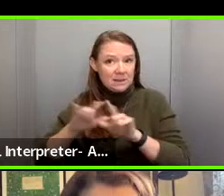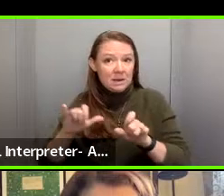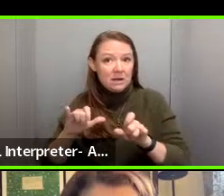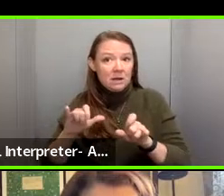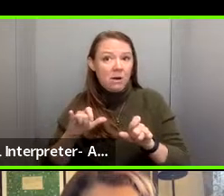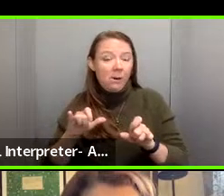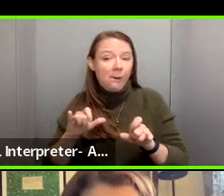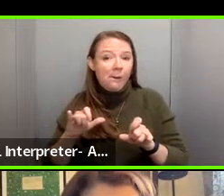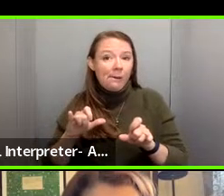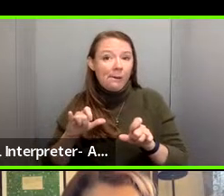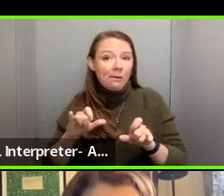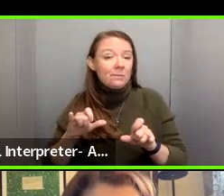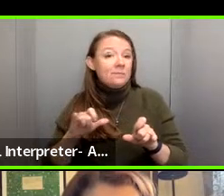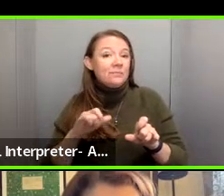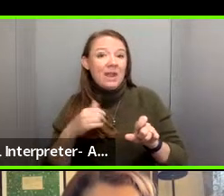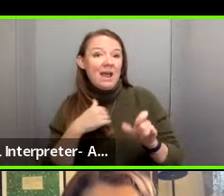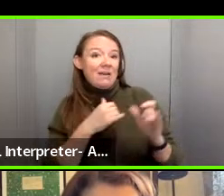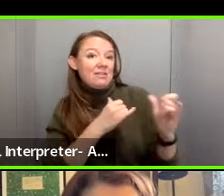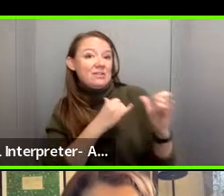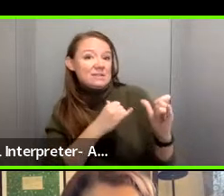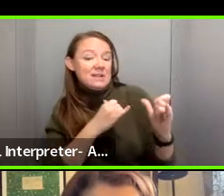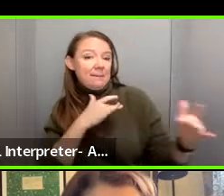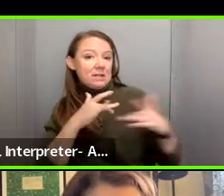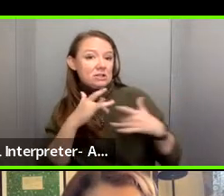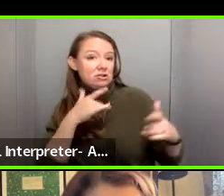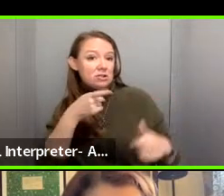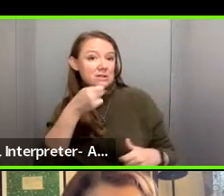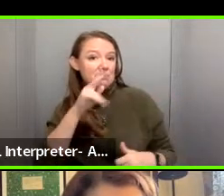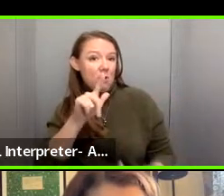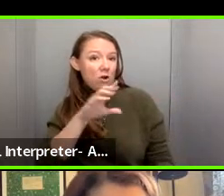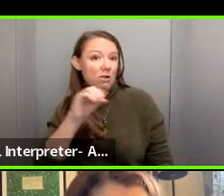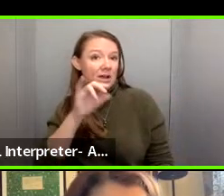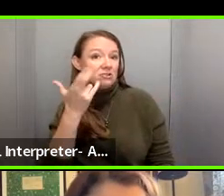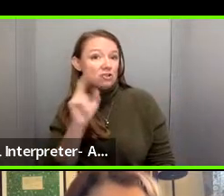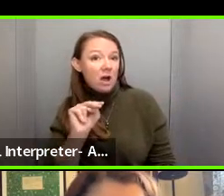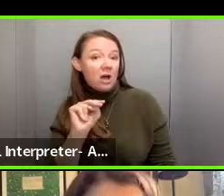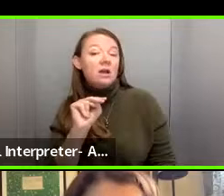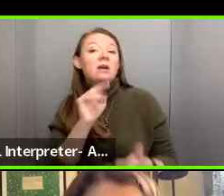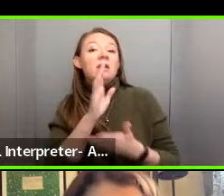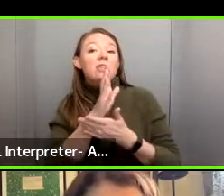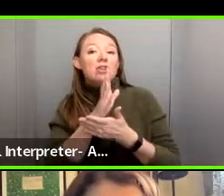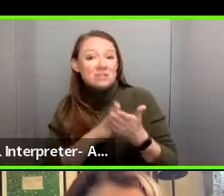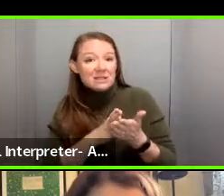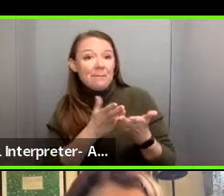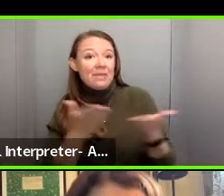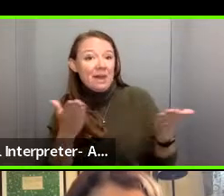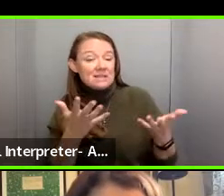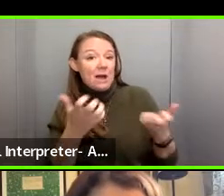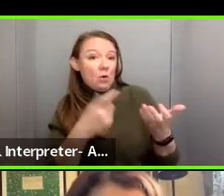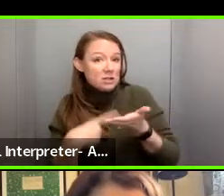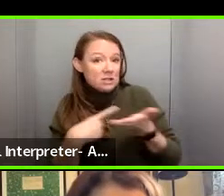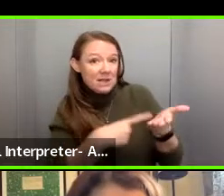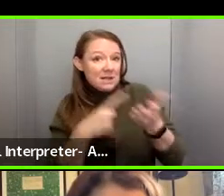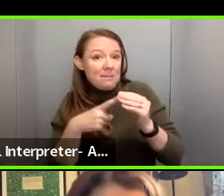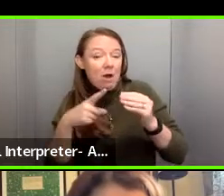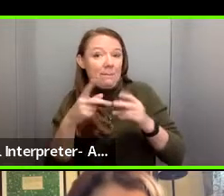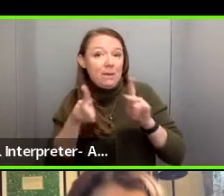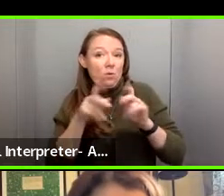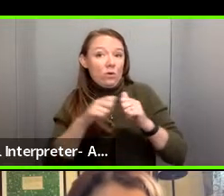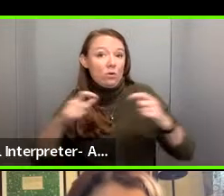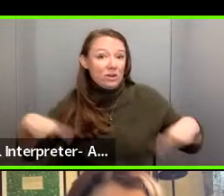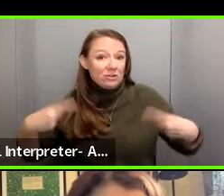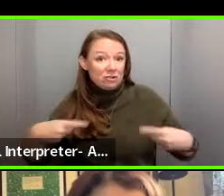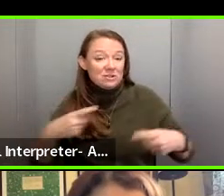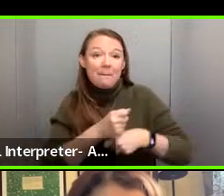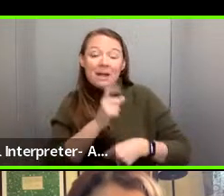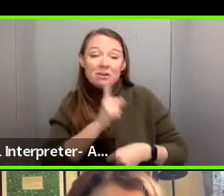much the same concerns as Paul and John, and there are also things that I would like to discuss about people with wheelchairs and how we're going to make sure that they're not